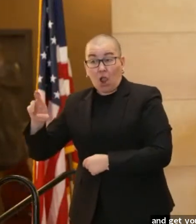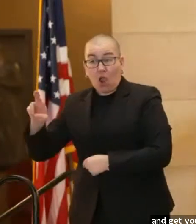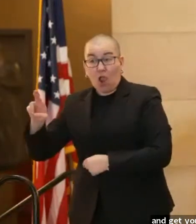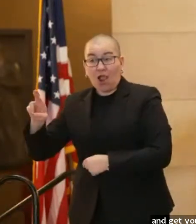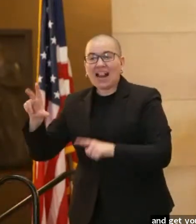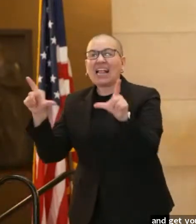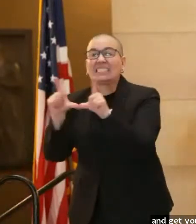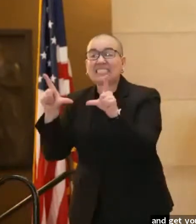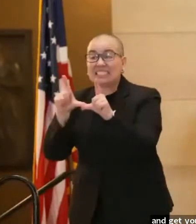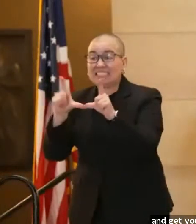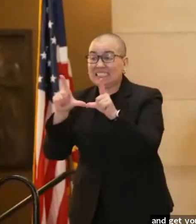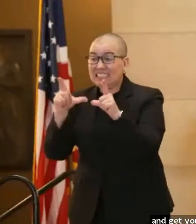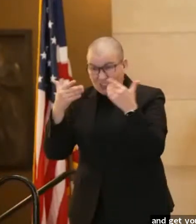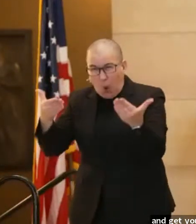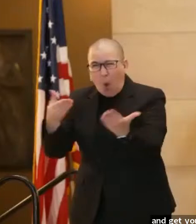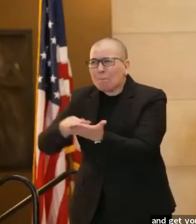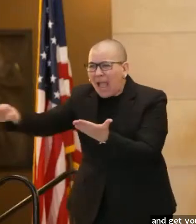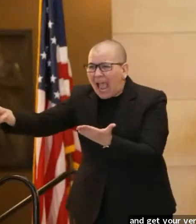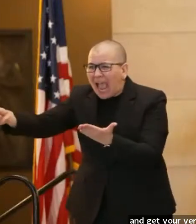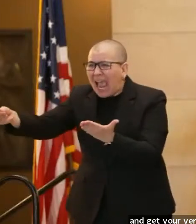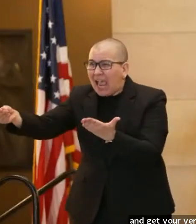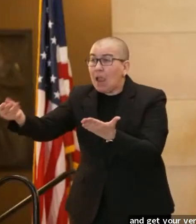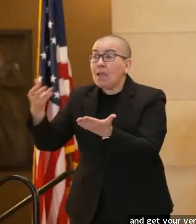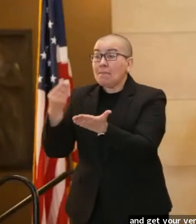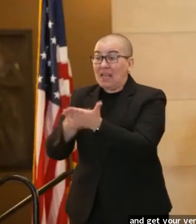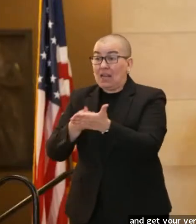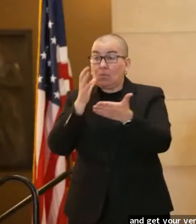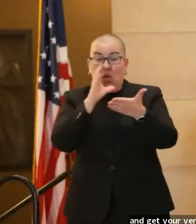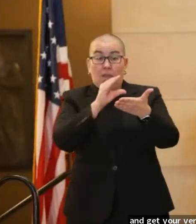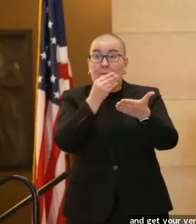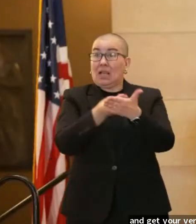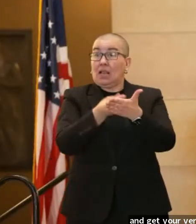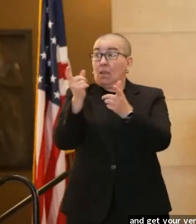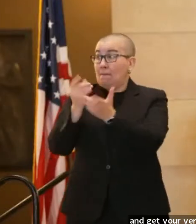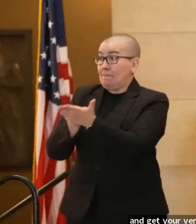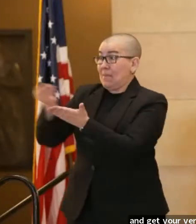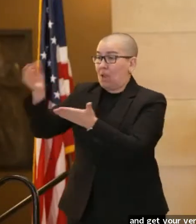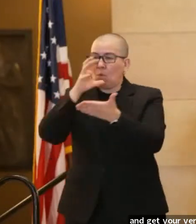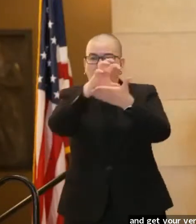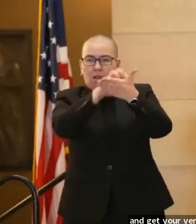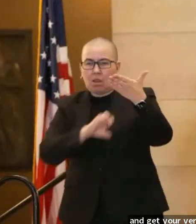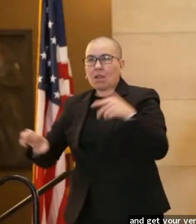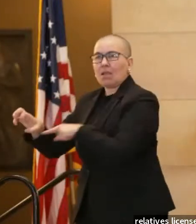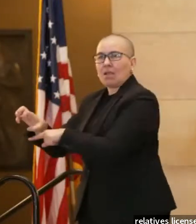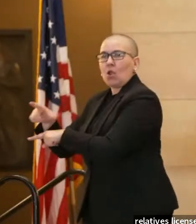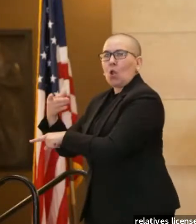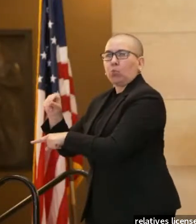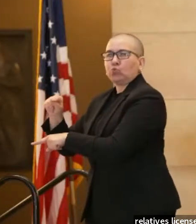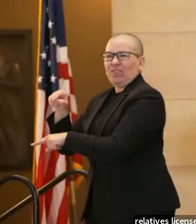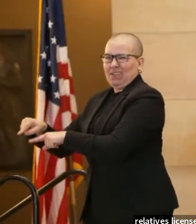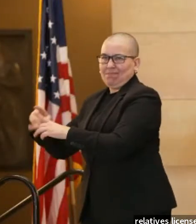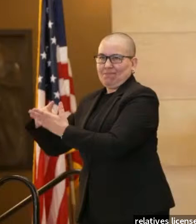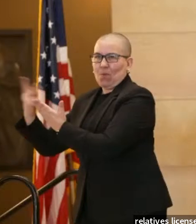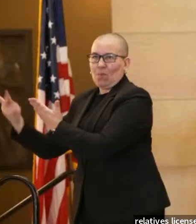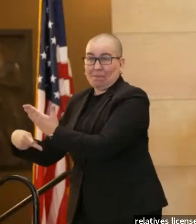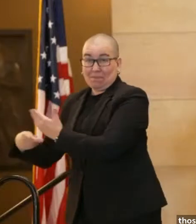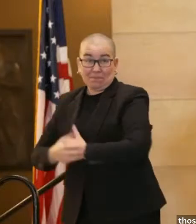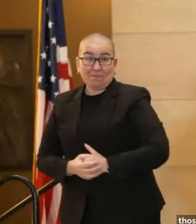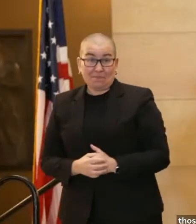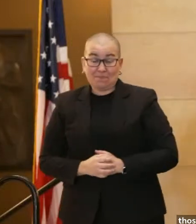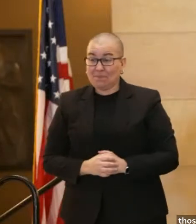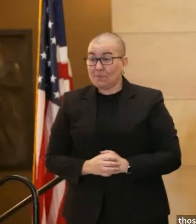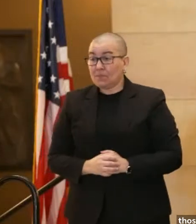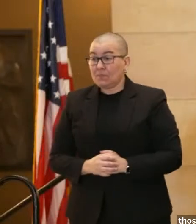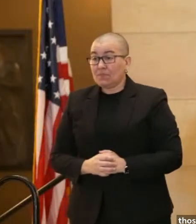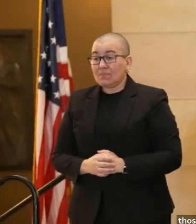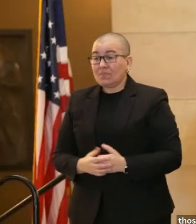because funds for every one of those goes towards that office. So we can't prevent, nor can we end